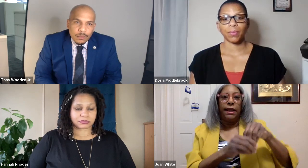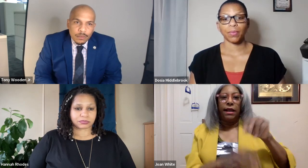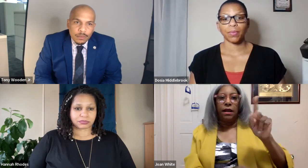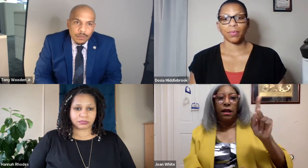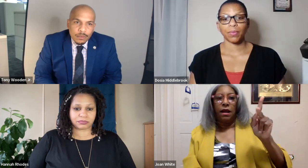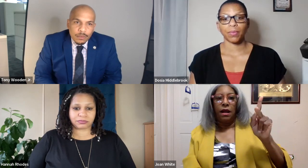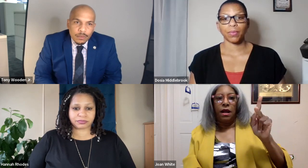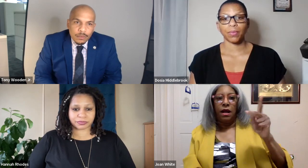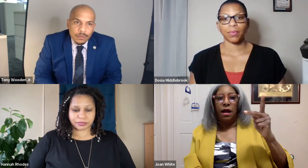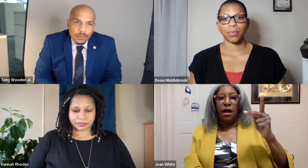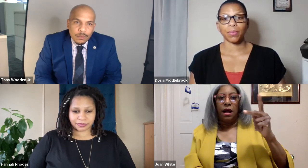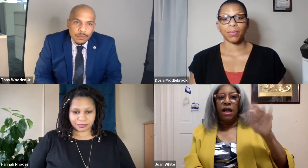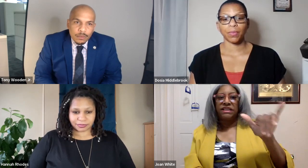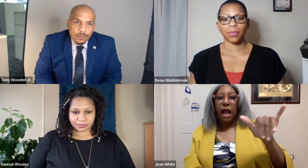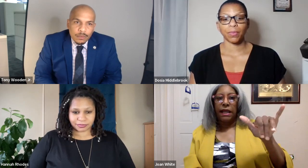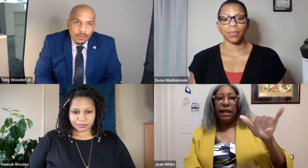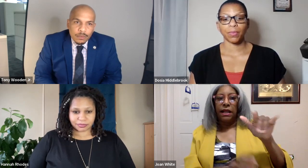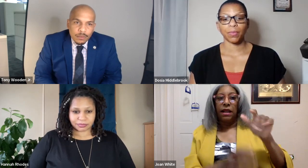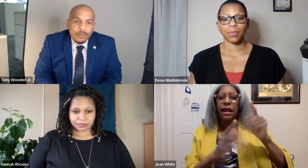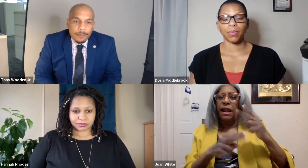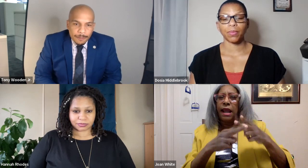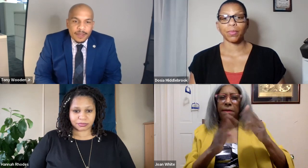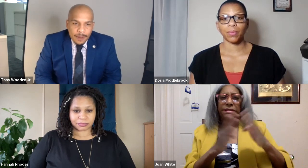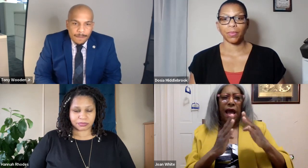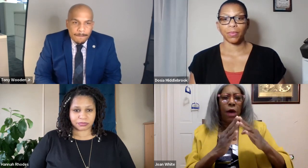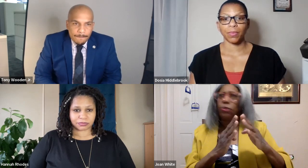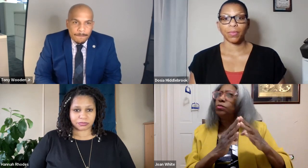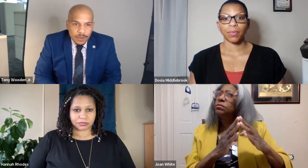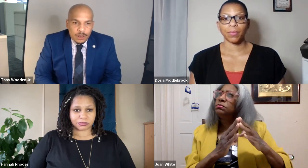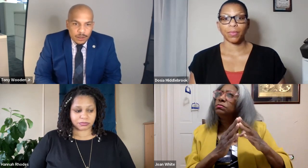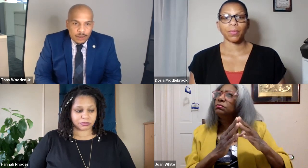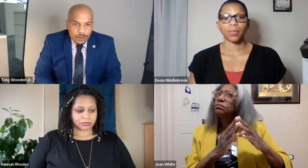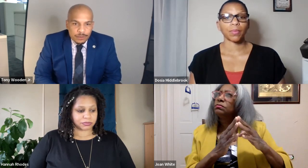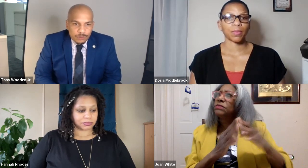the family started in Kentucky.